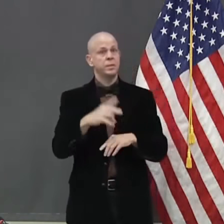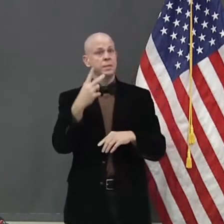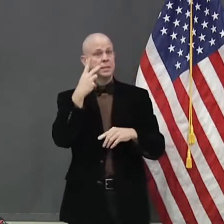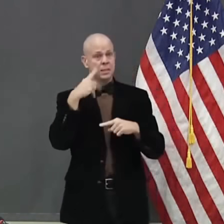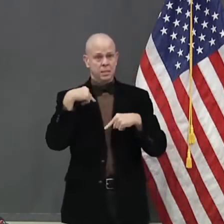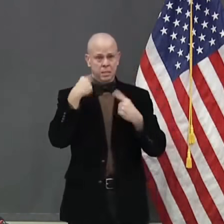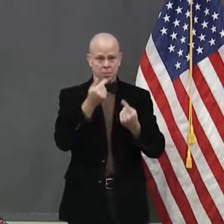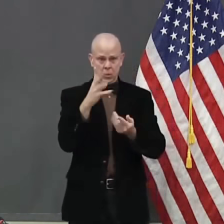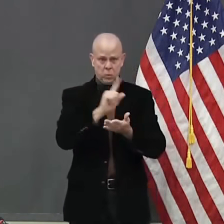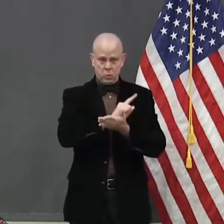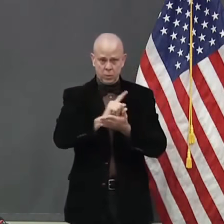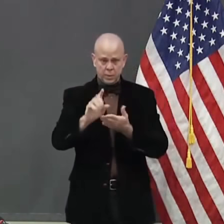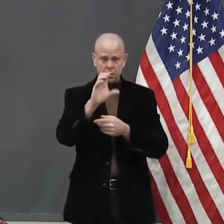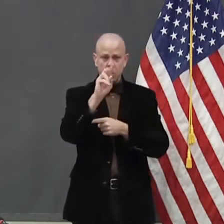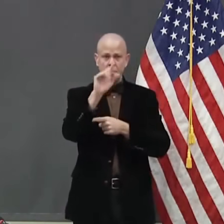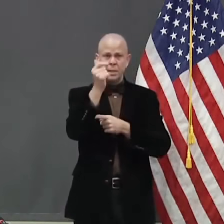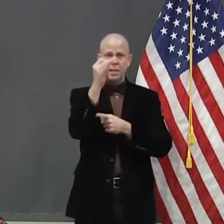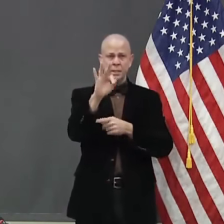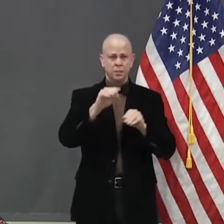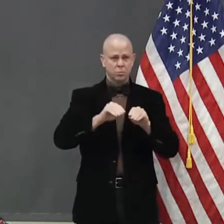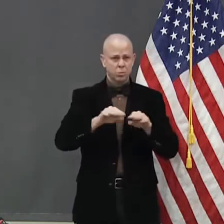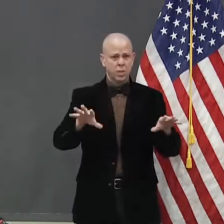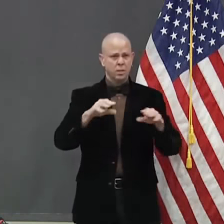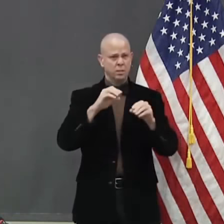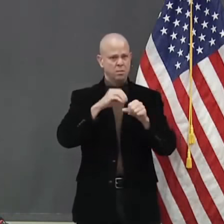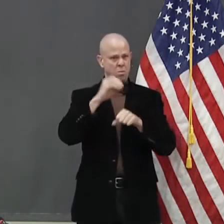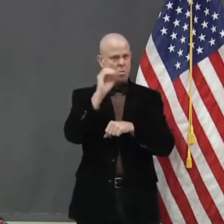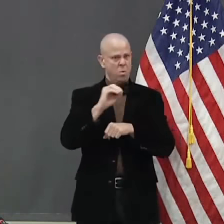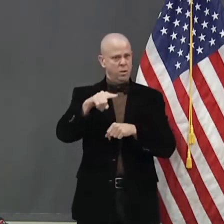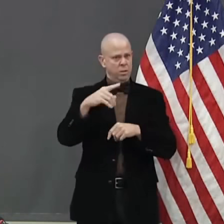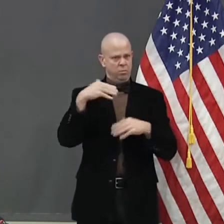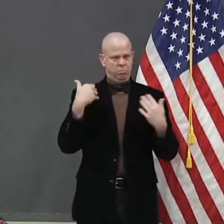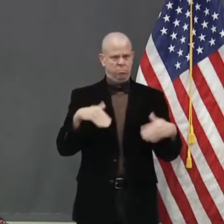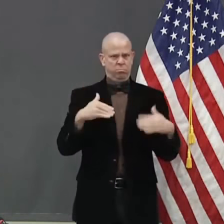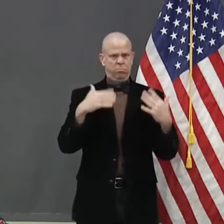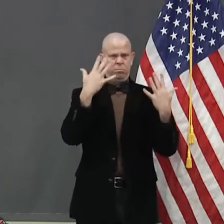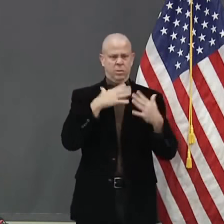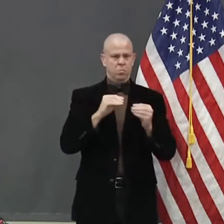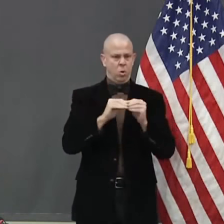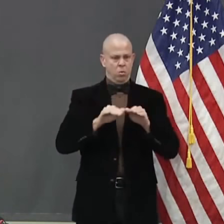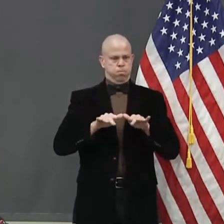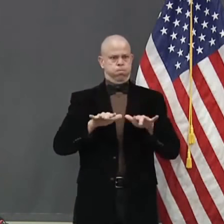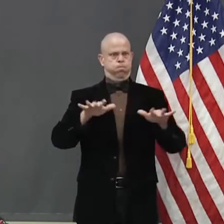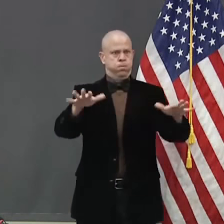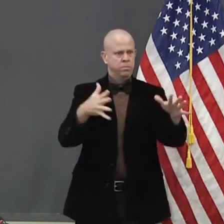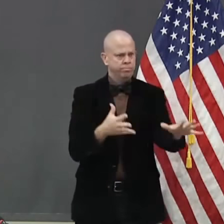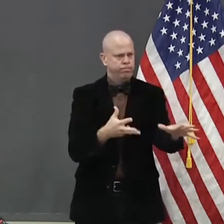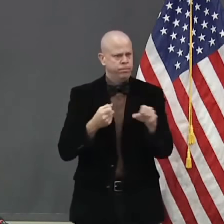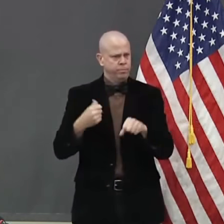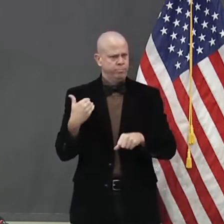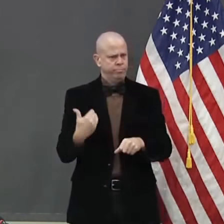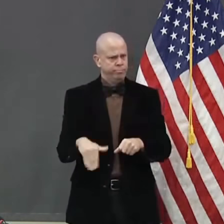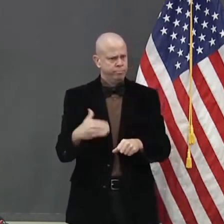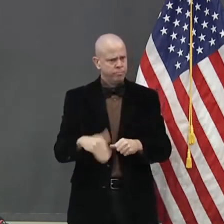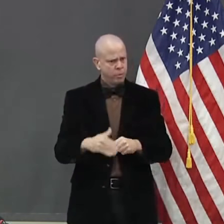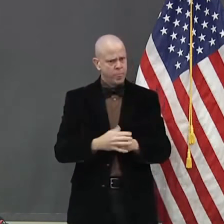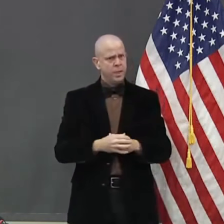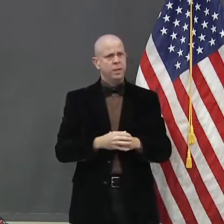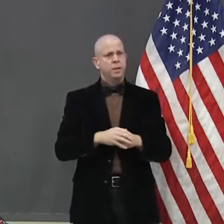spreading in Oregon, and unfortunately, it's spreading at an unprecedented rate. It's extremely